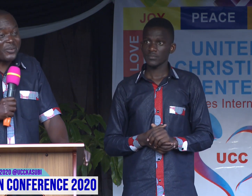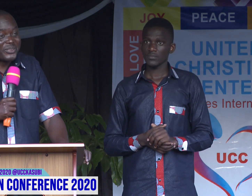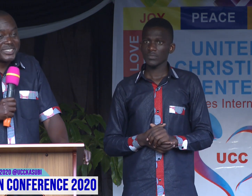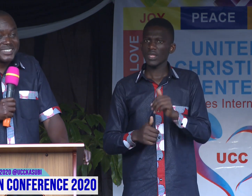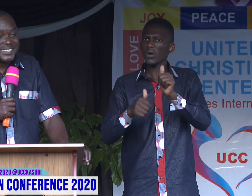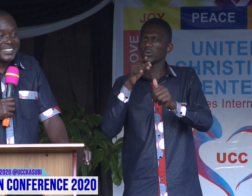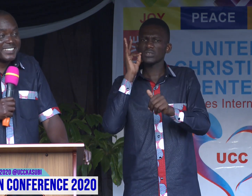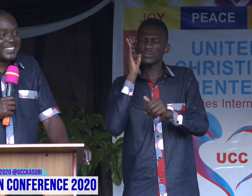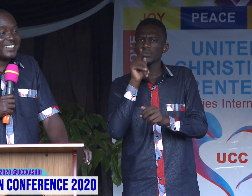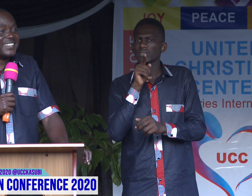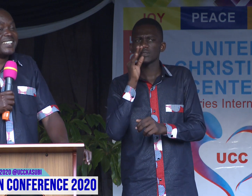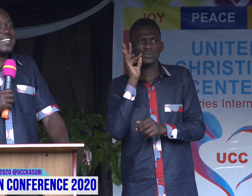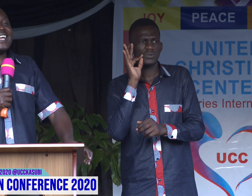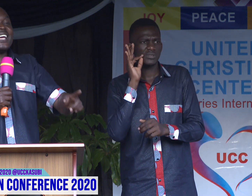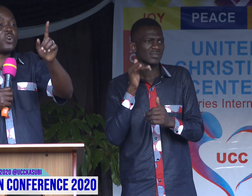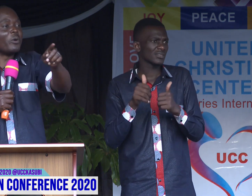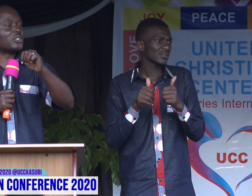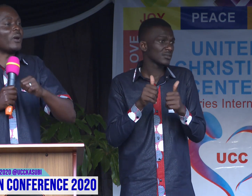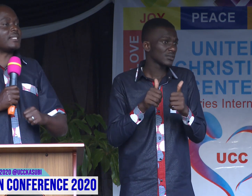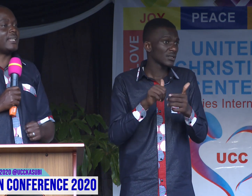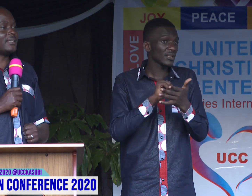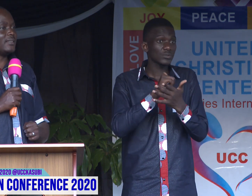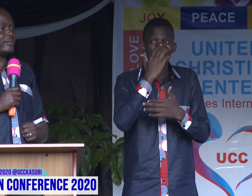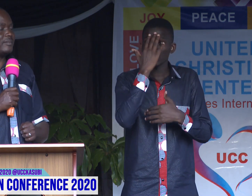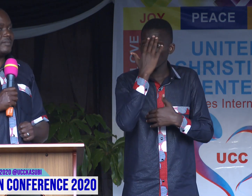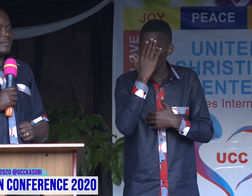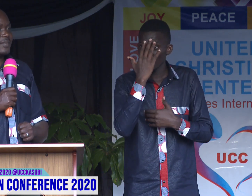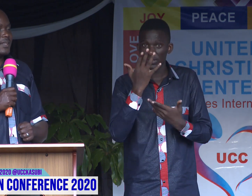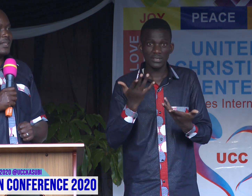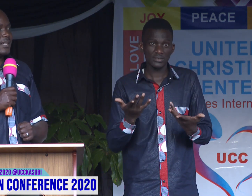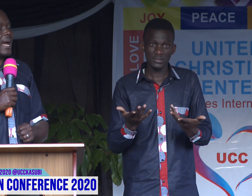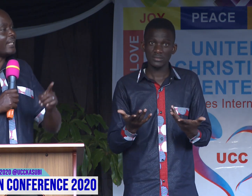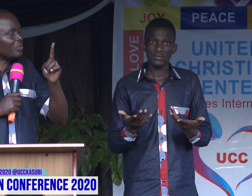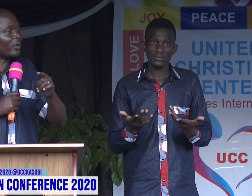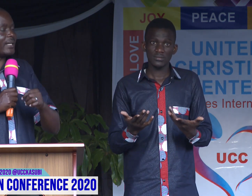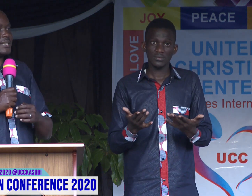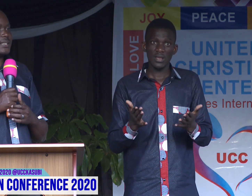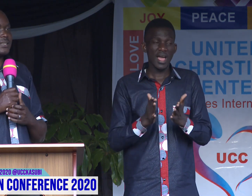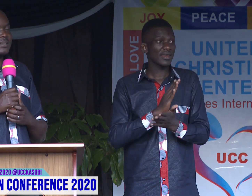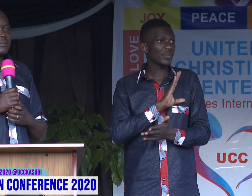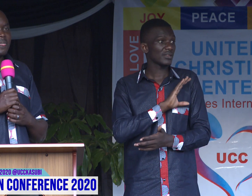completely. What kind of fruit are you going to bear there? That is of humility. And